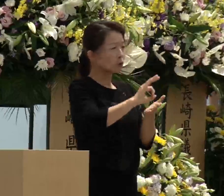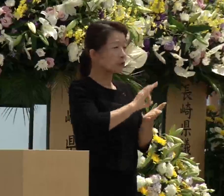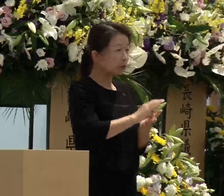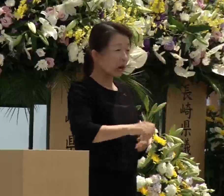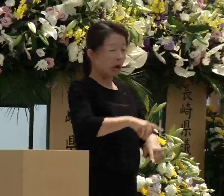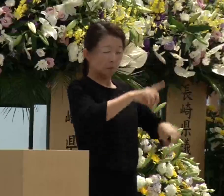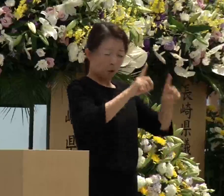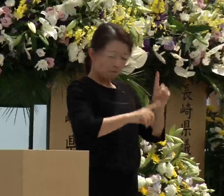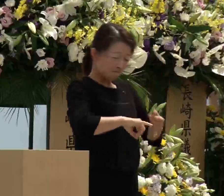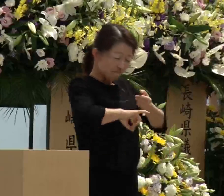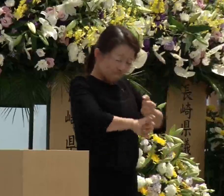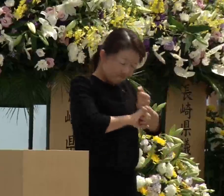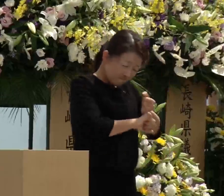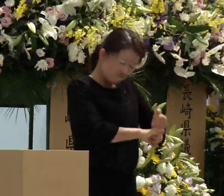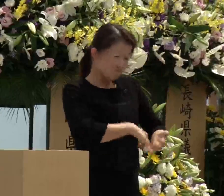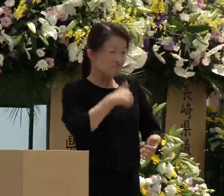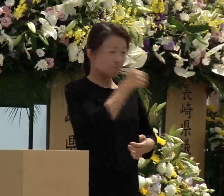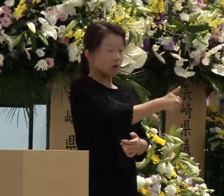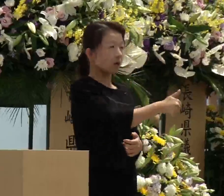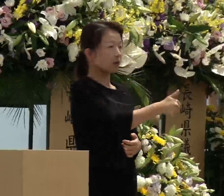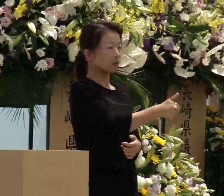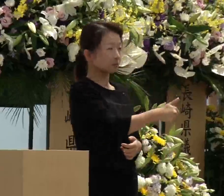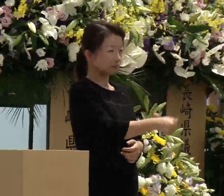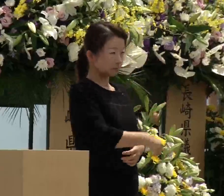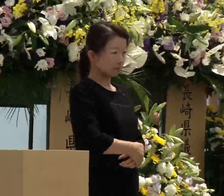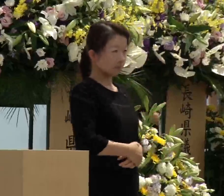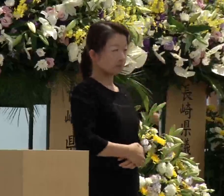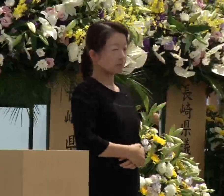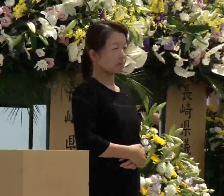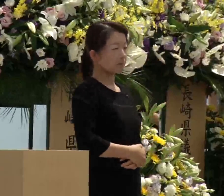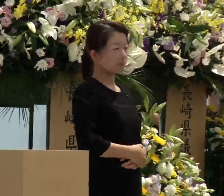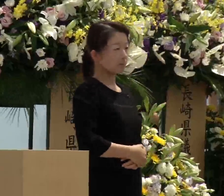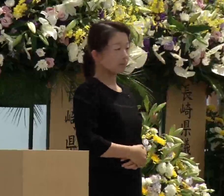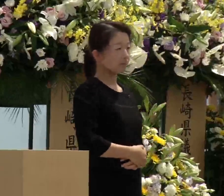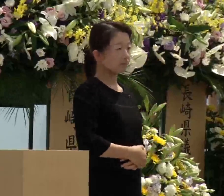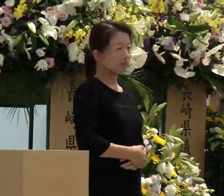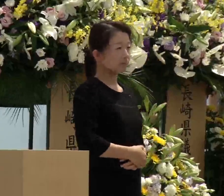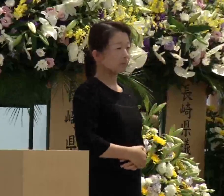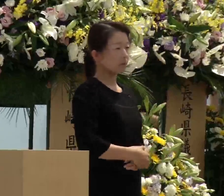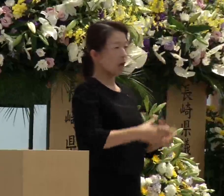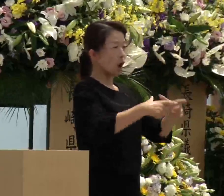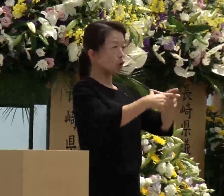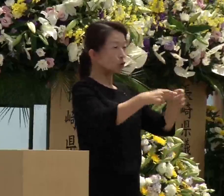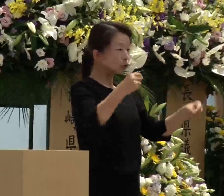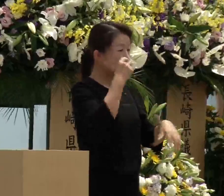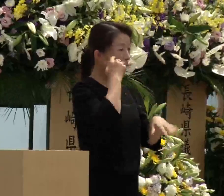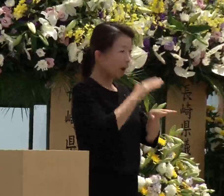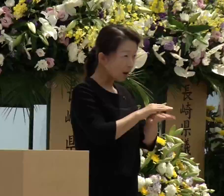Under no circumstances should the use of nuclear weapons be accepted.